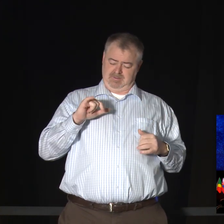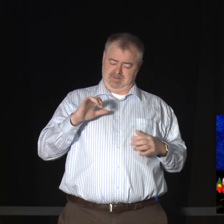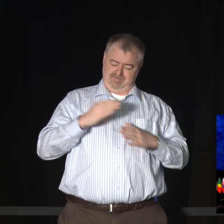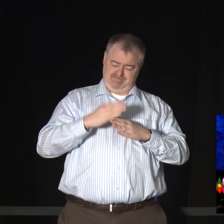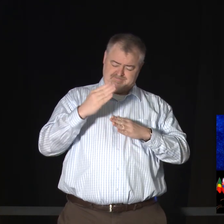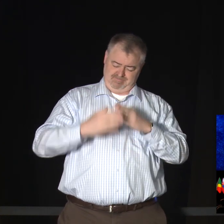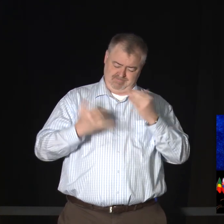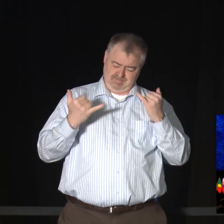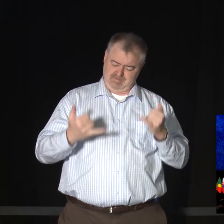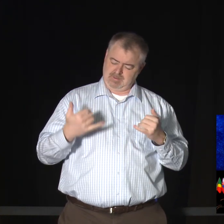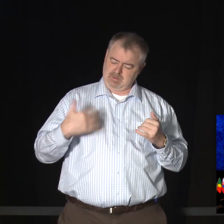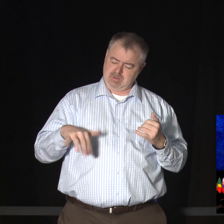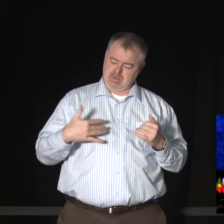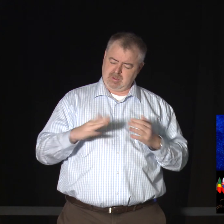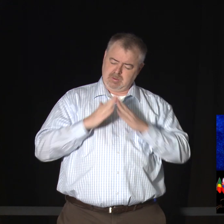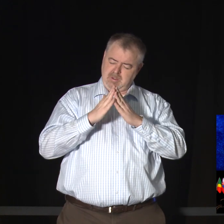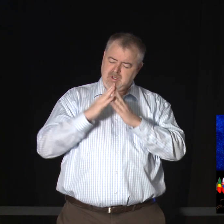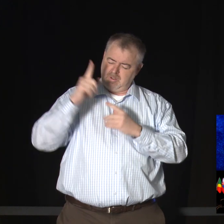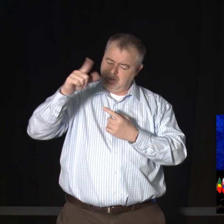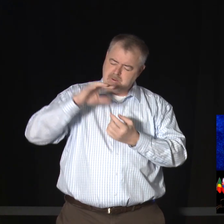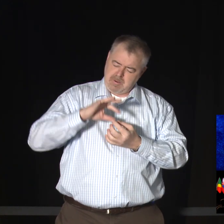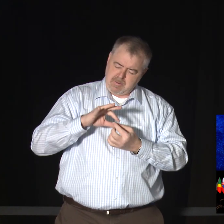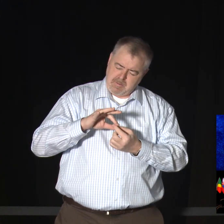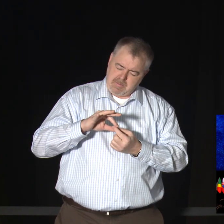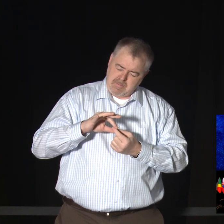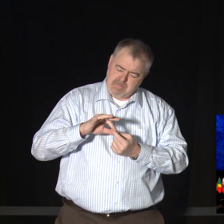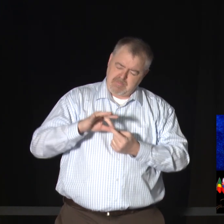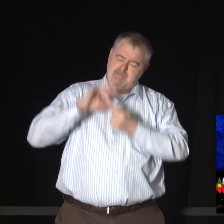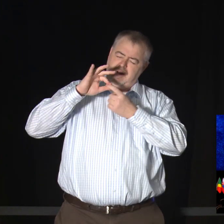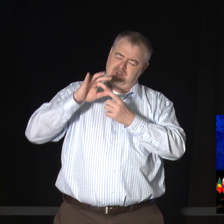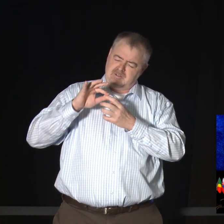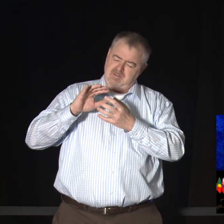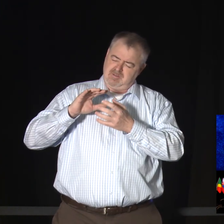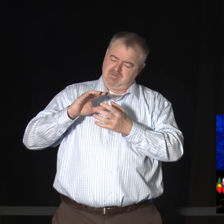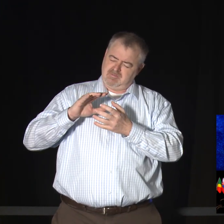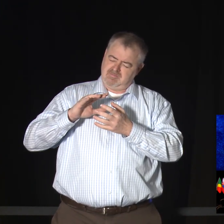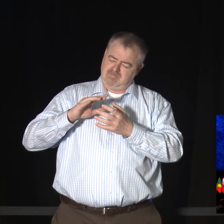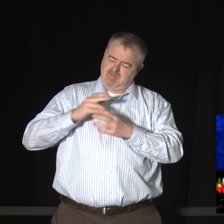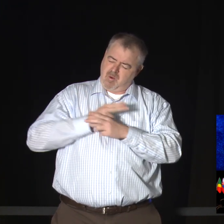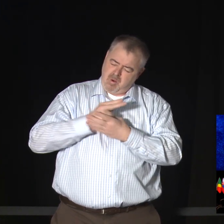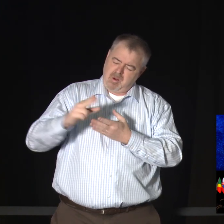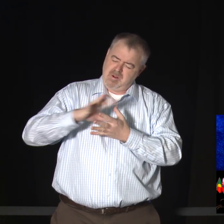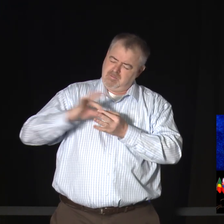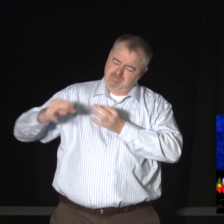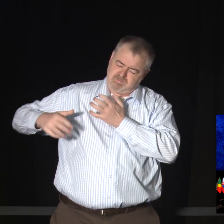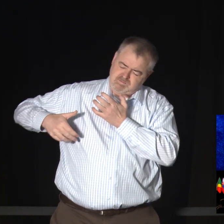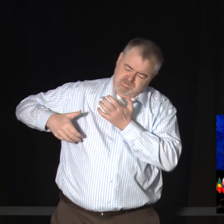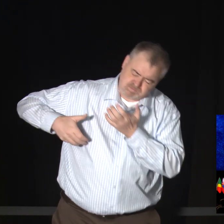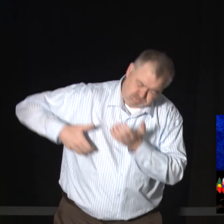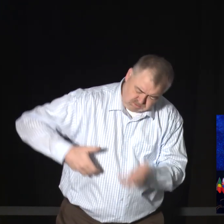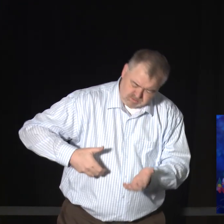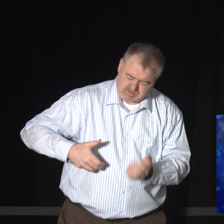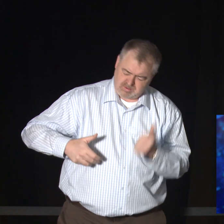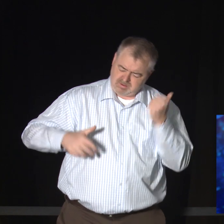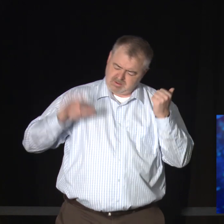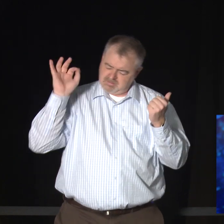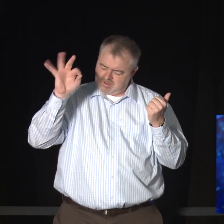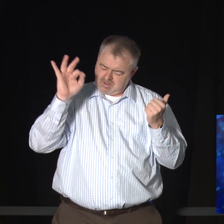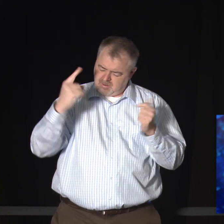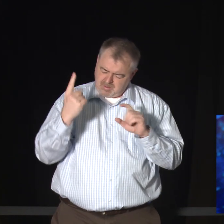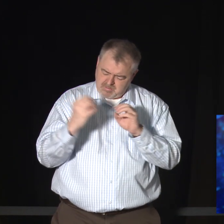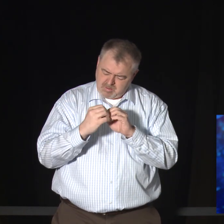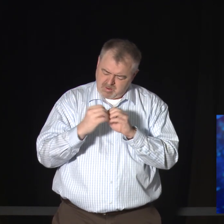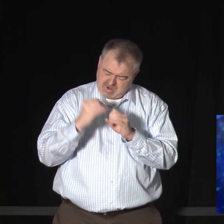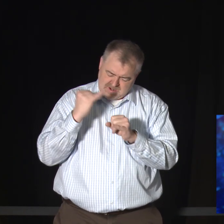we ask that a special measure of your Holy Spirit would be poured upon this place. And as Pastor Goetz shares with us one last time, we